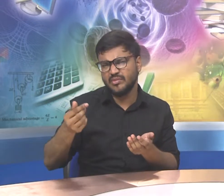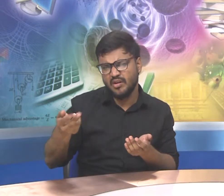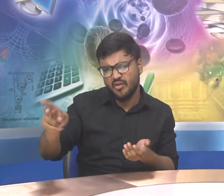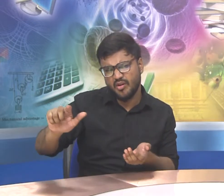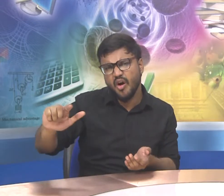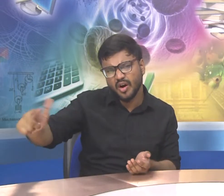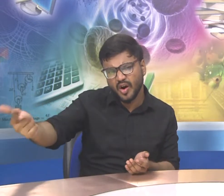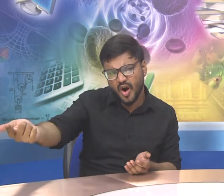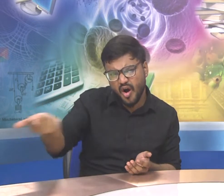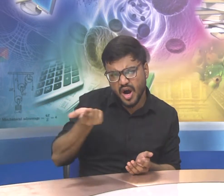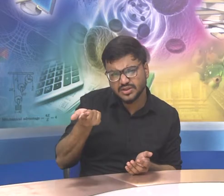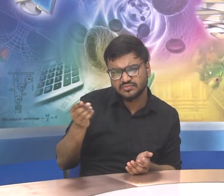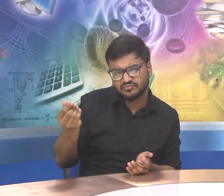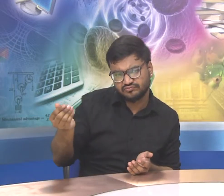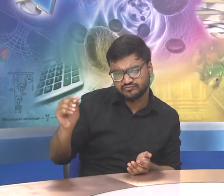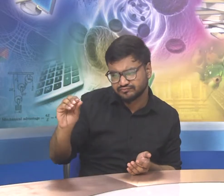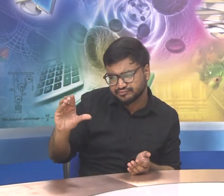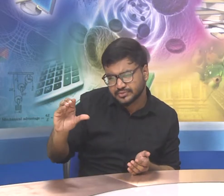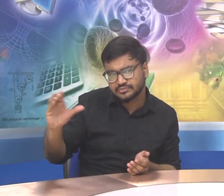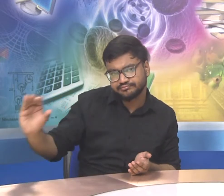Advance is a credit facility